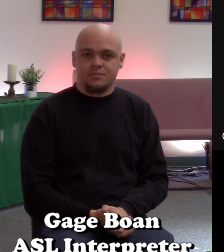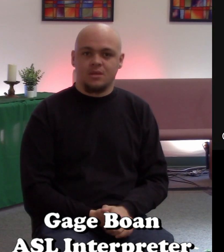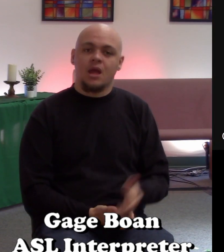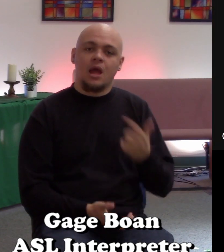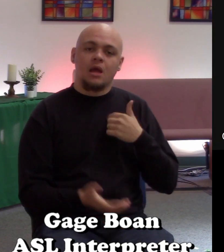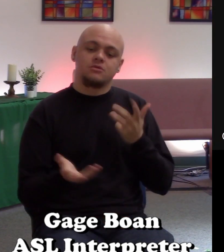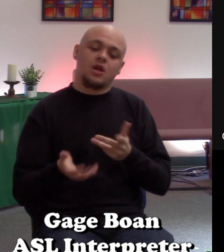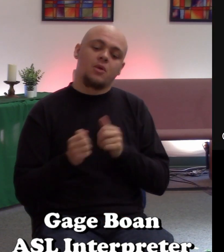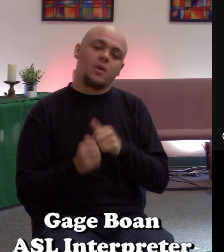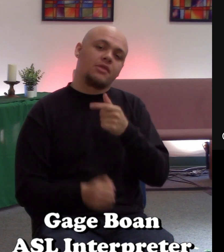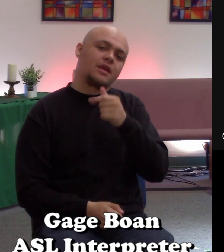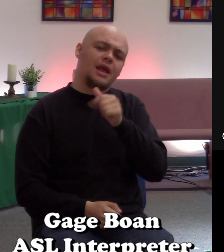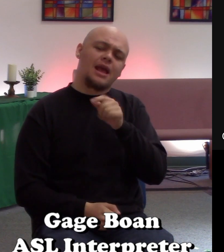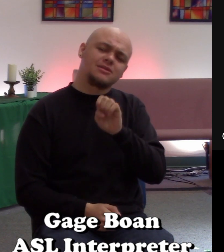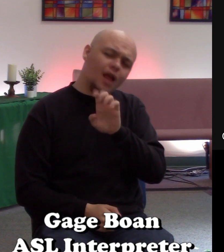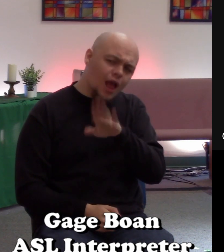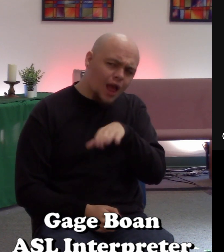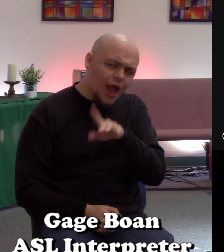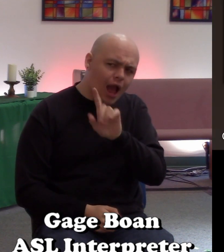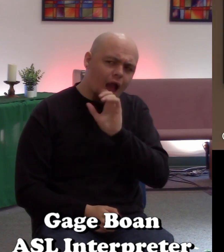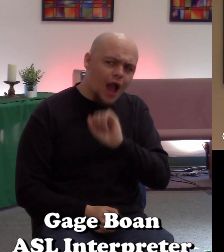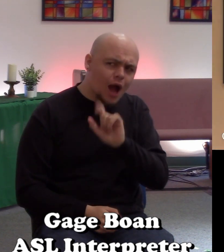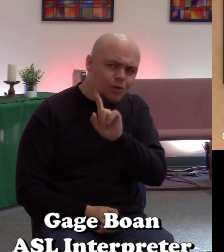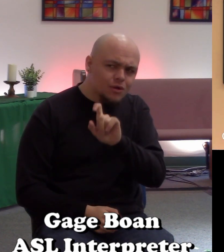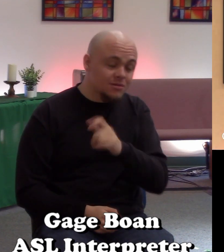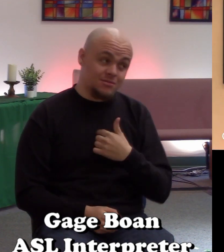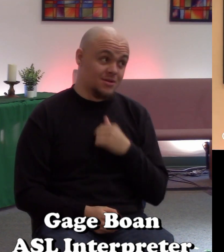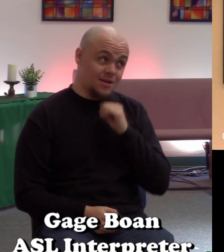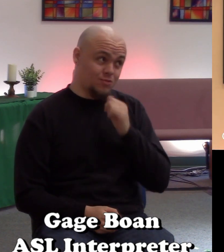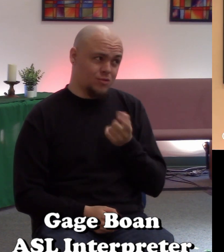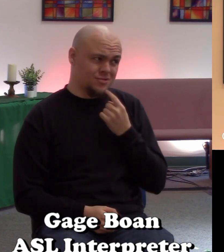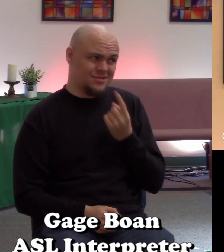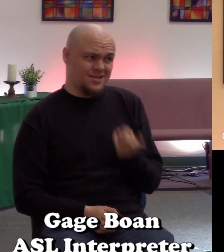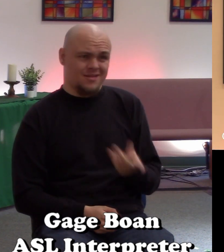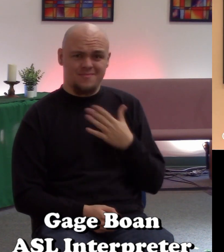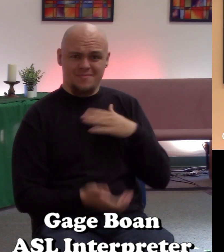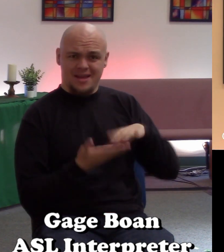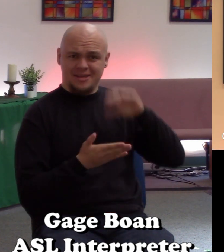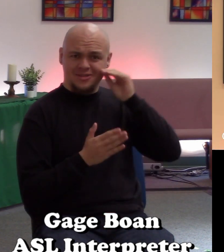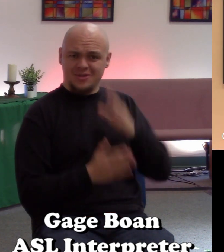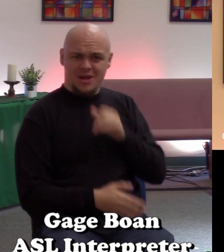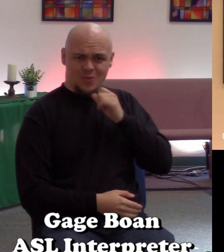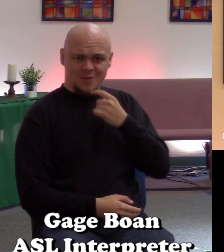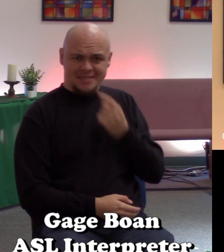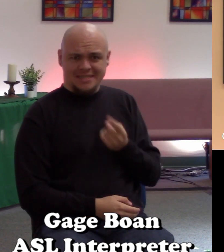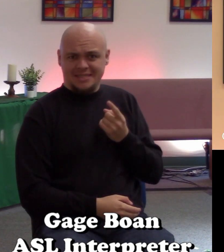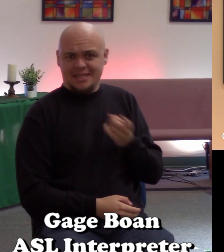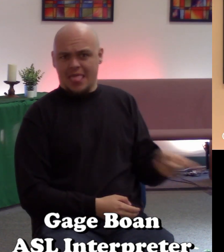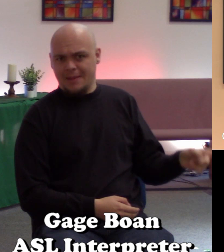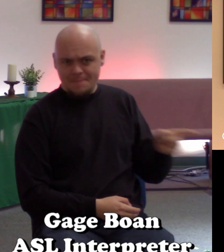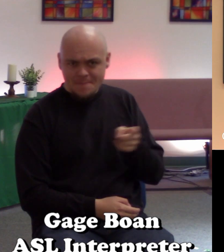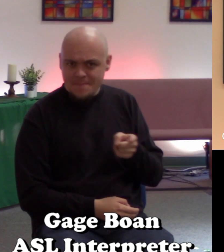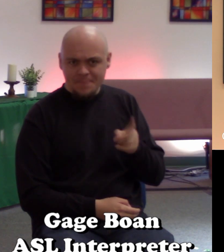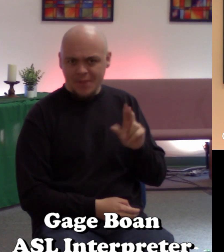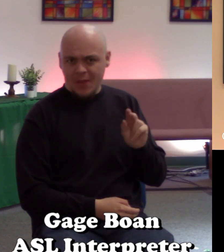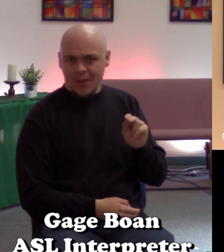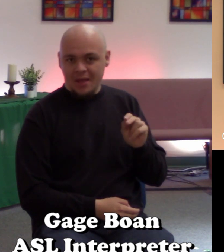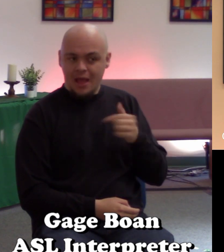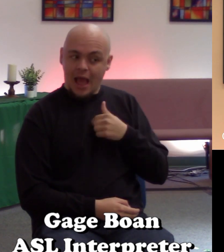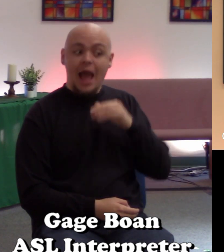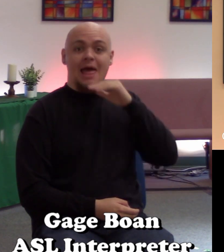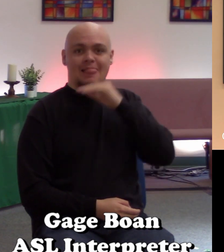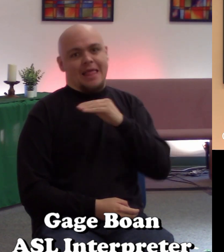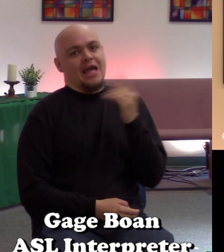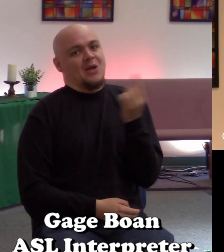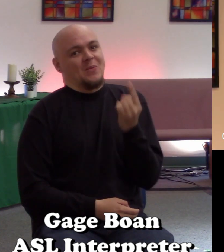we were talking with Gage this morning. He's like, how old are you really? And I'm like, I'm not going to tell you. I don't tell any of my students how old I am. I just,